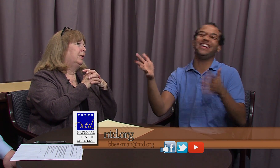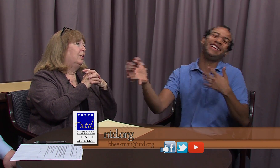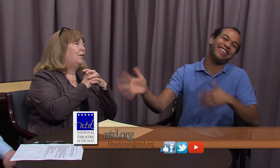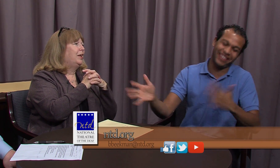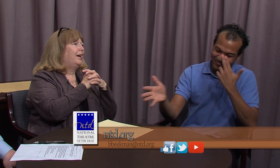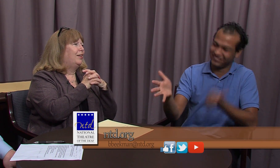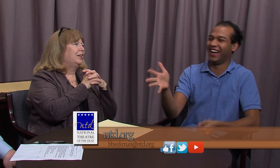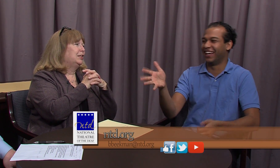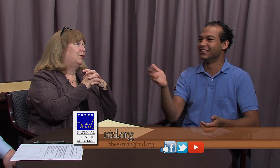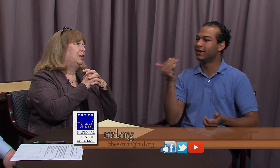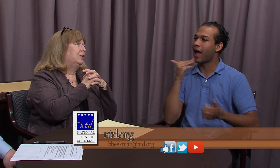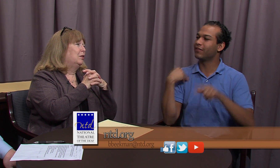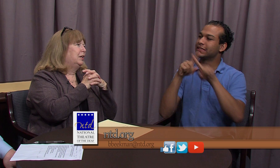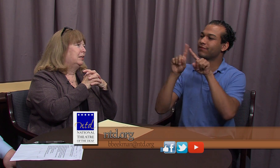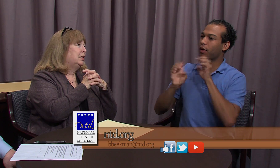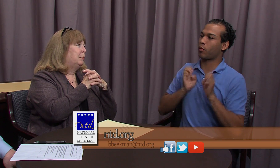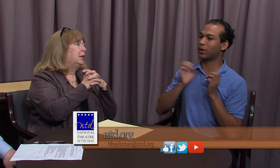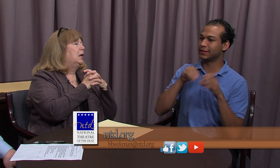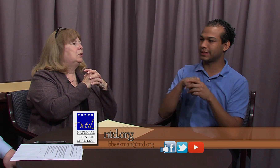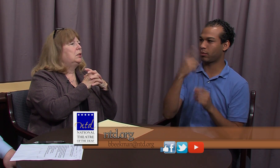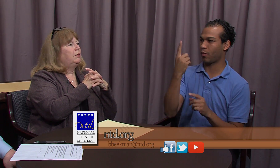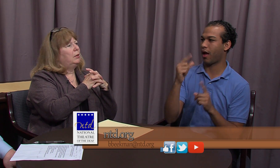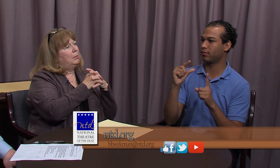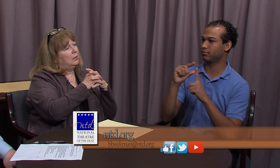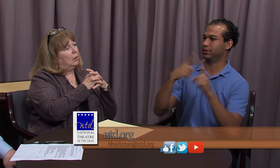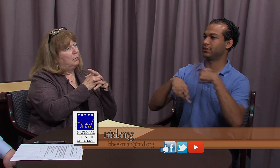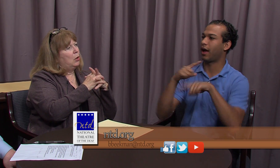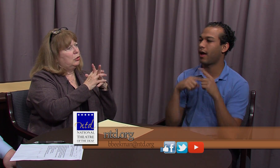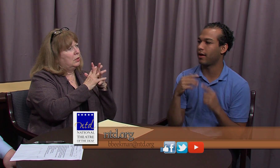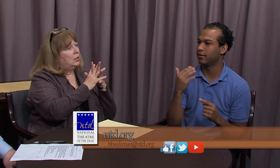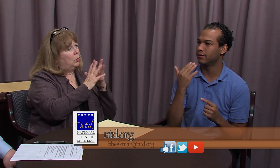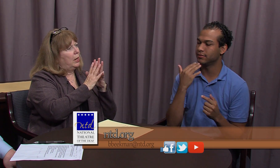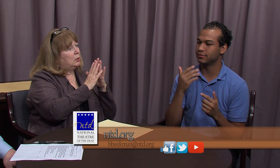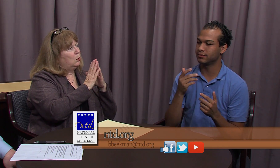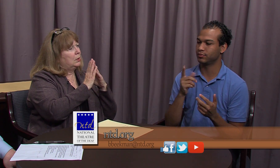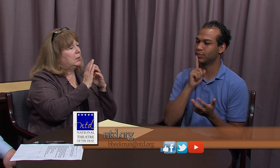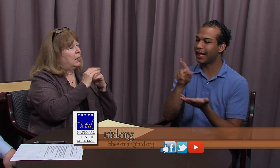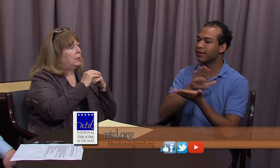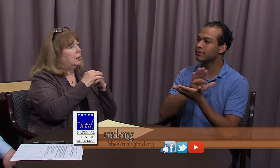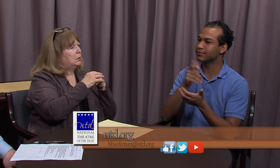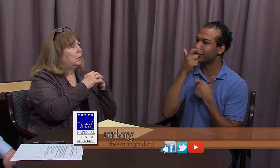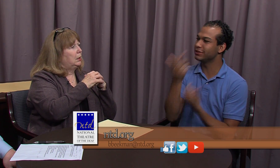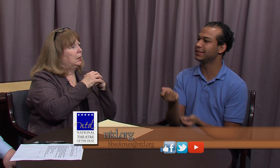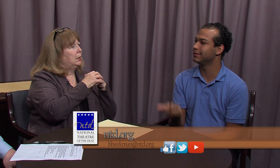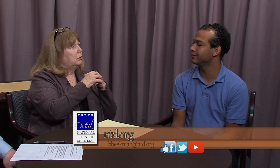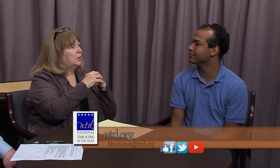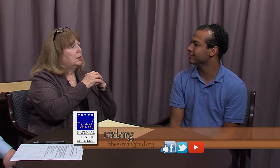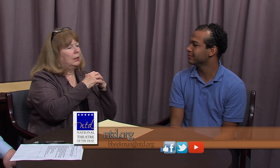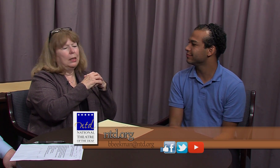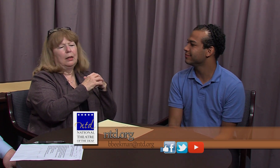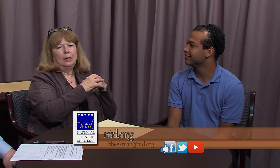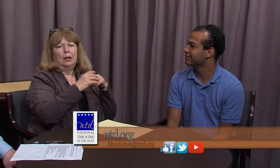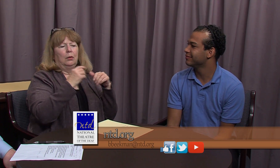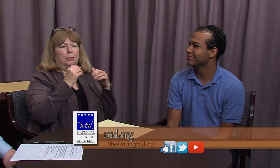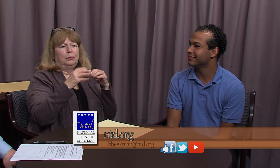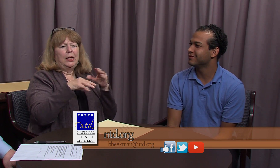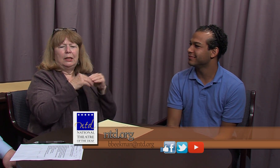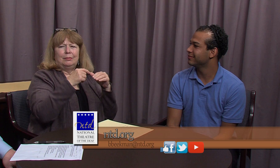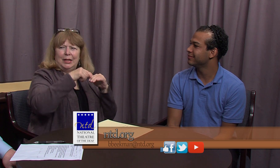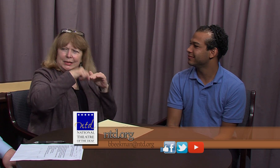oh, yeah, oh, that's funny, stop it. So there's different emotions that you add to one sign. It's really interesting, yeah. We add a